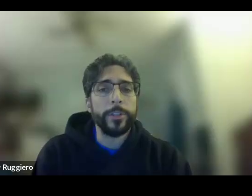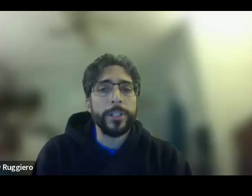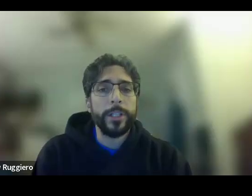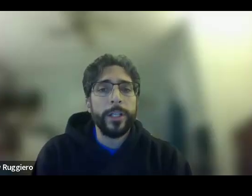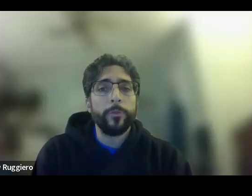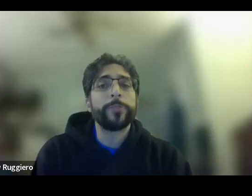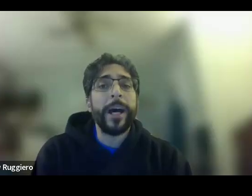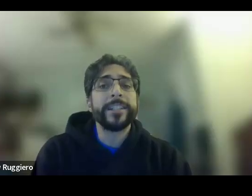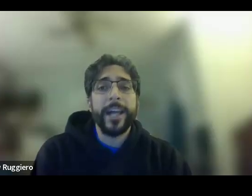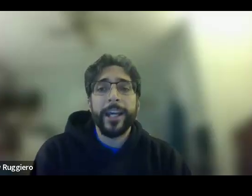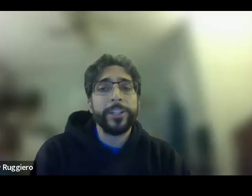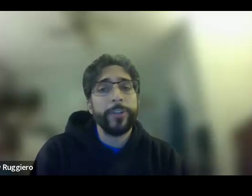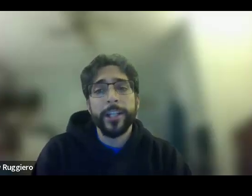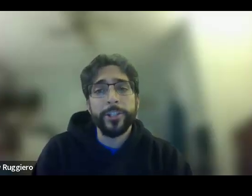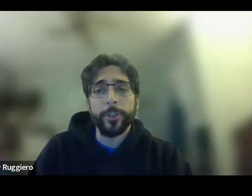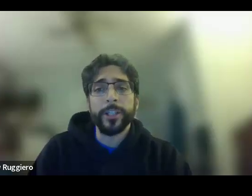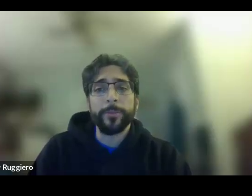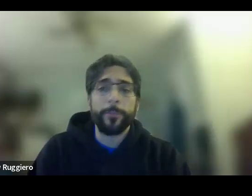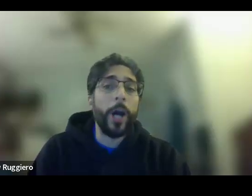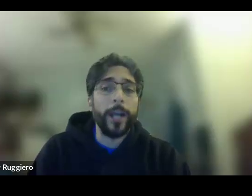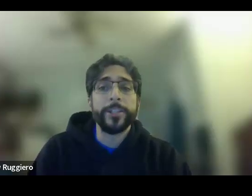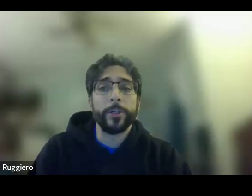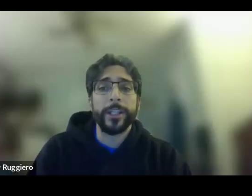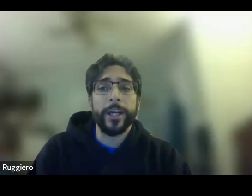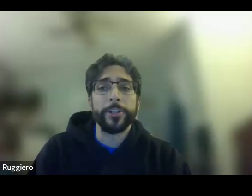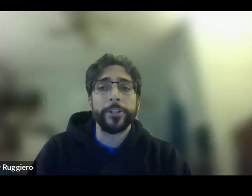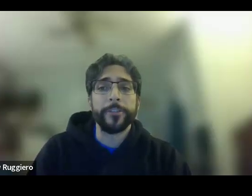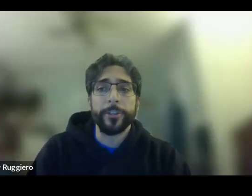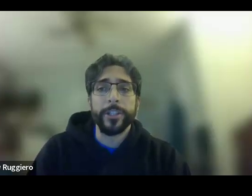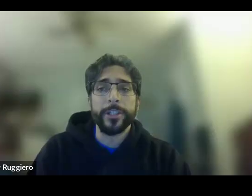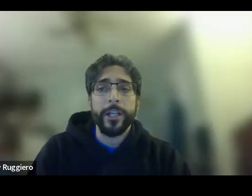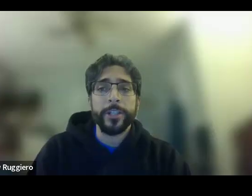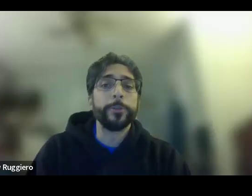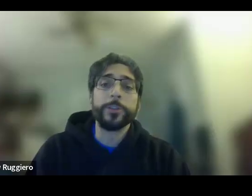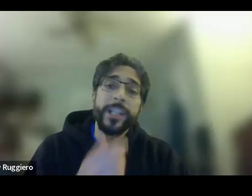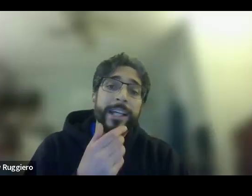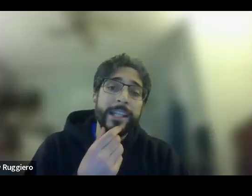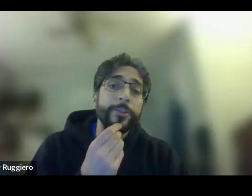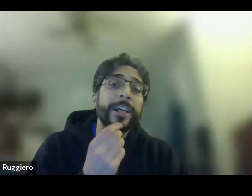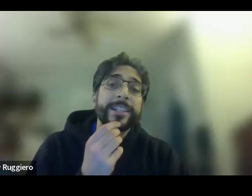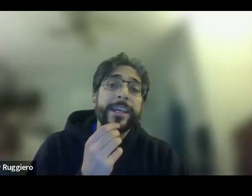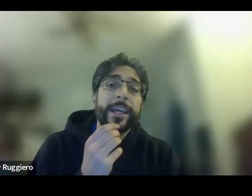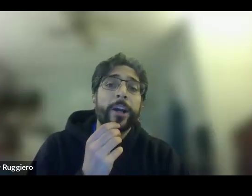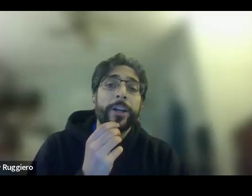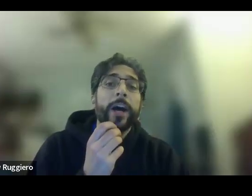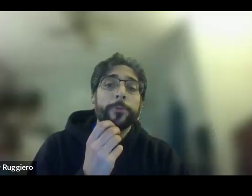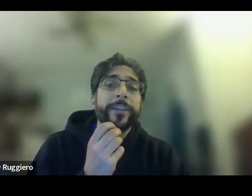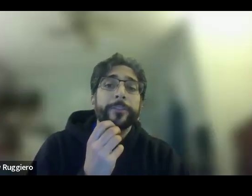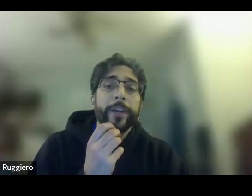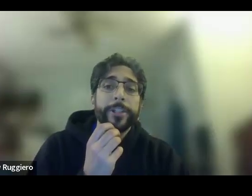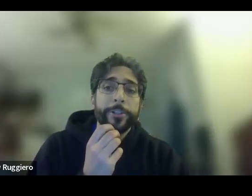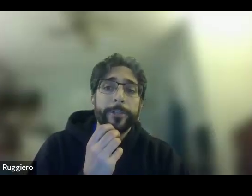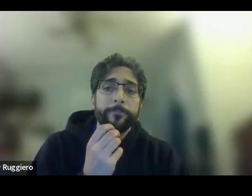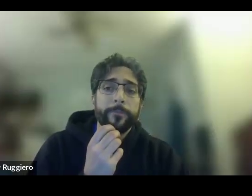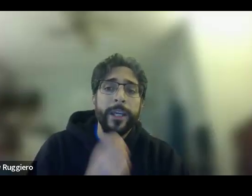high schools, 30 which by seconds. design do not historically underserved students. Schools that do not say they are not right